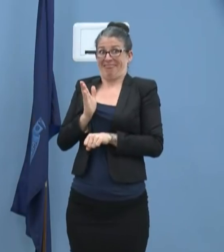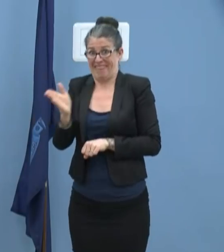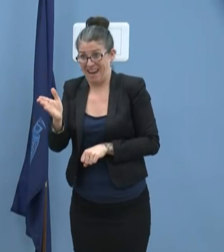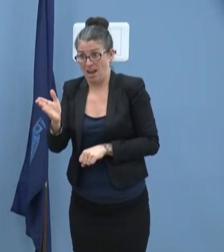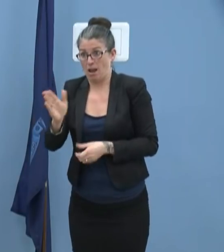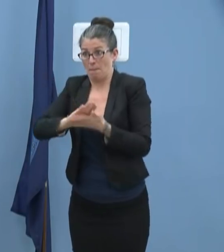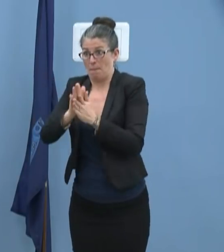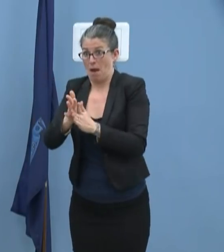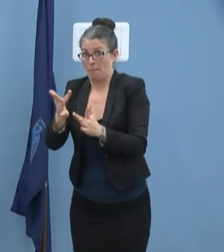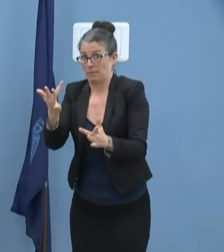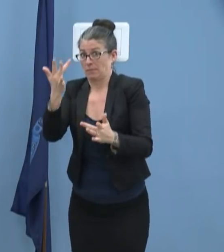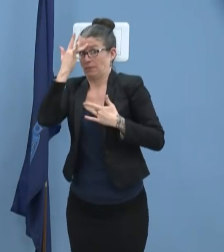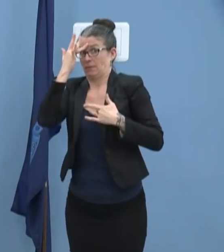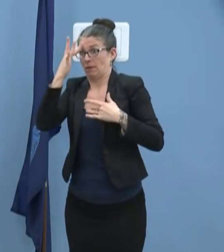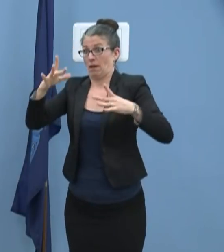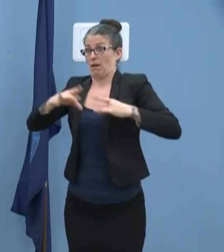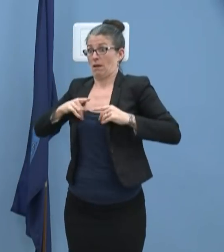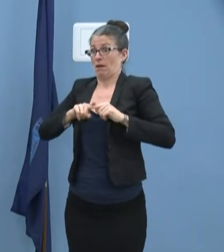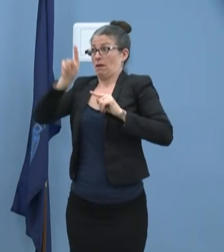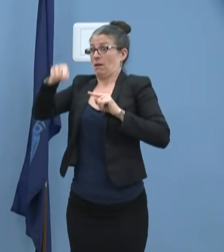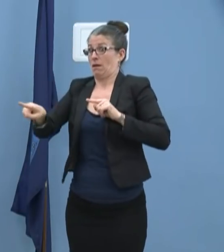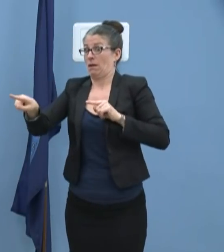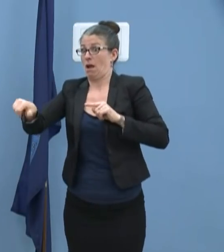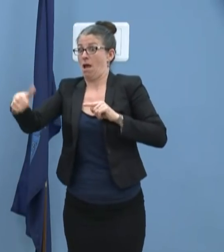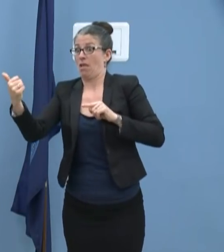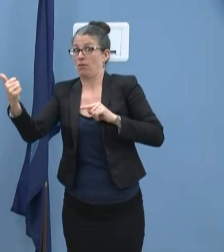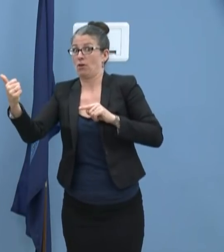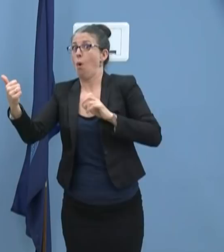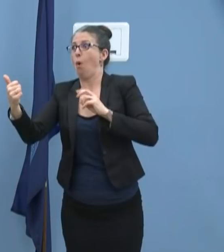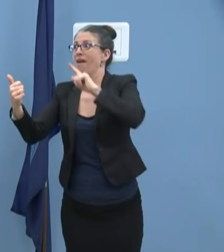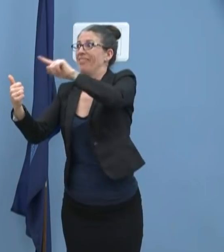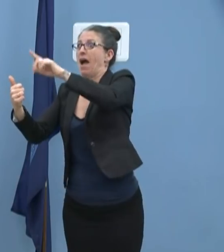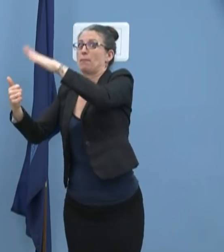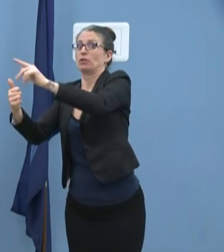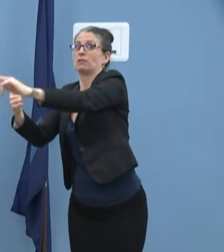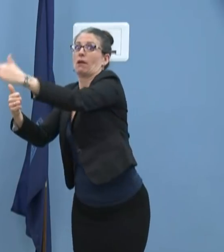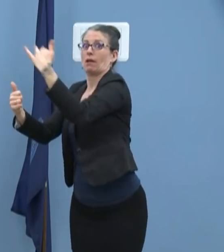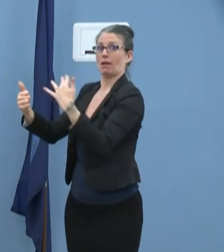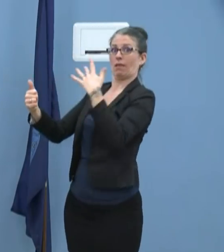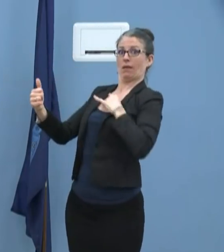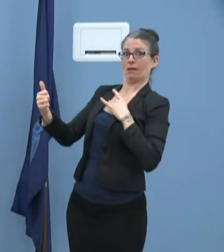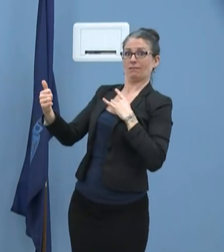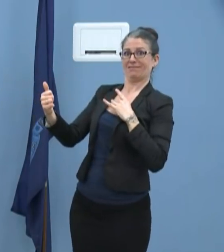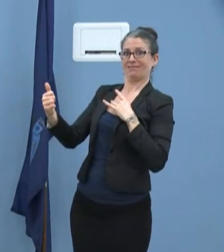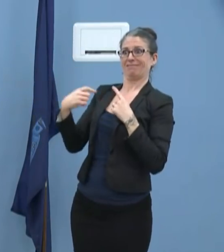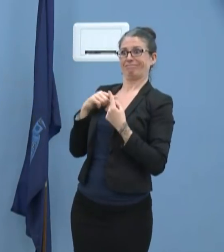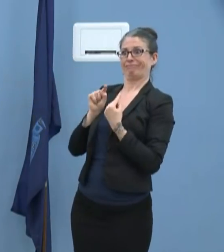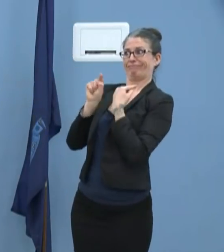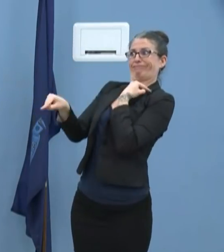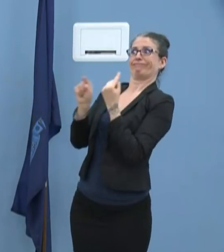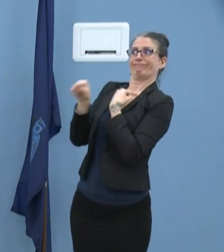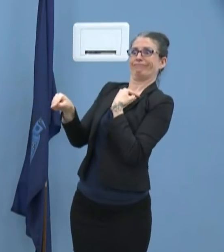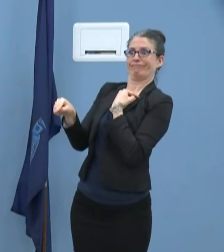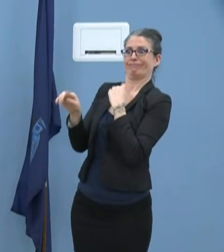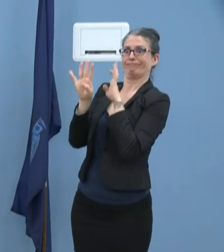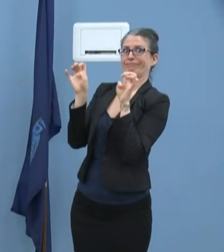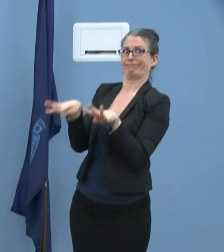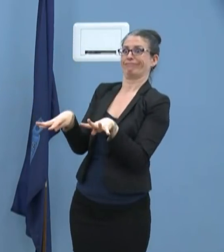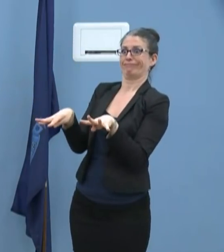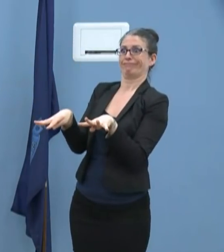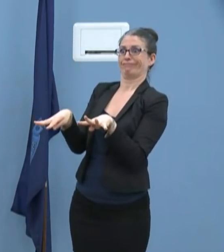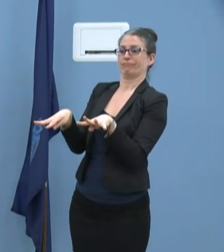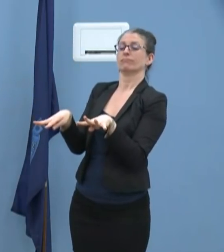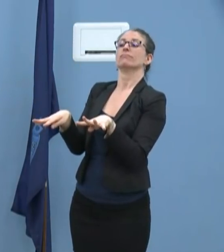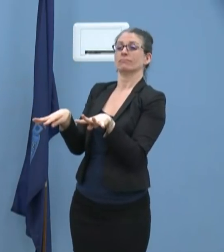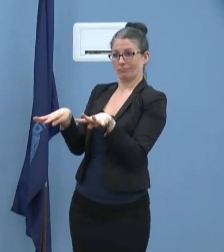concern is different is that we also want to ensure that those who work in public-facing businesses, even if they may